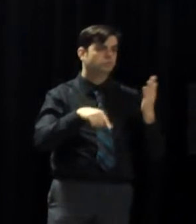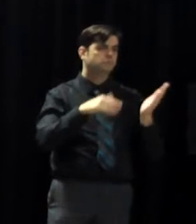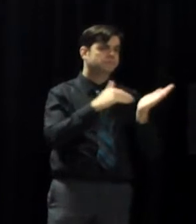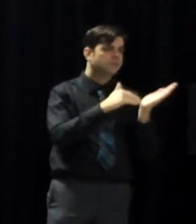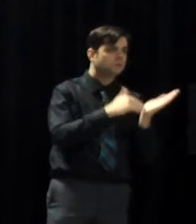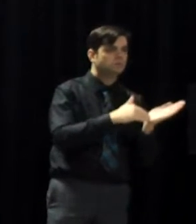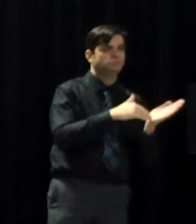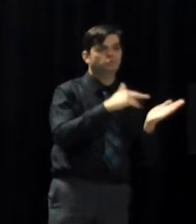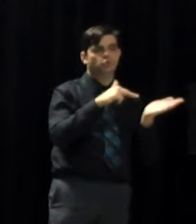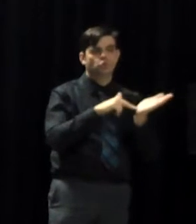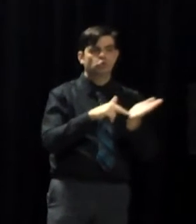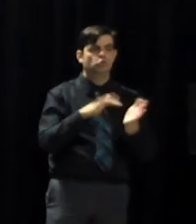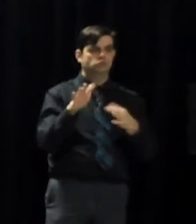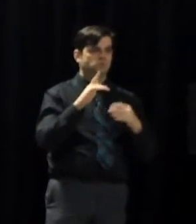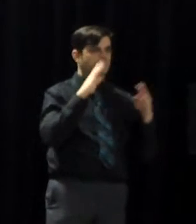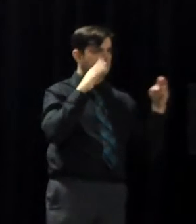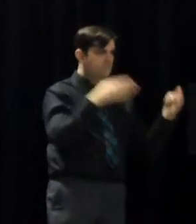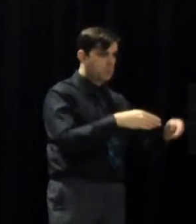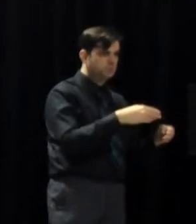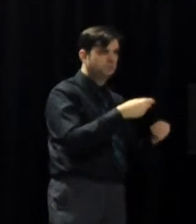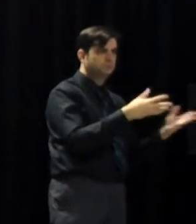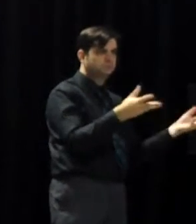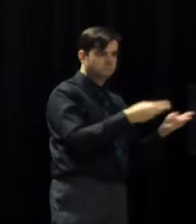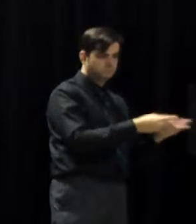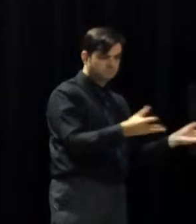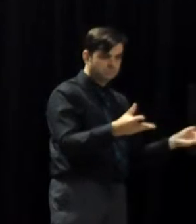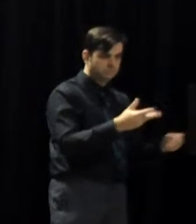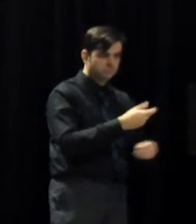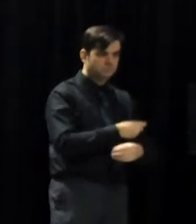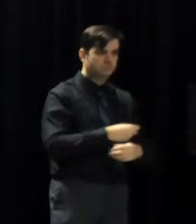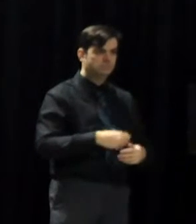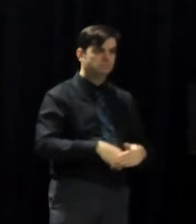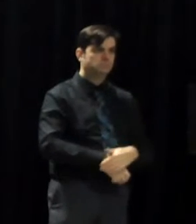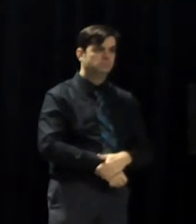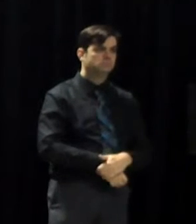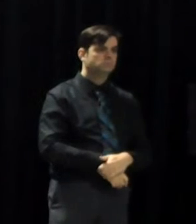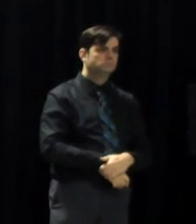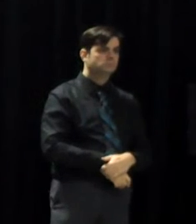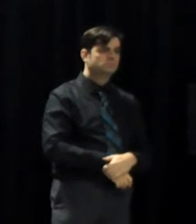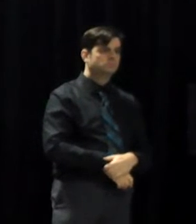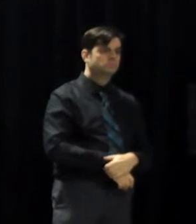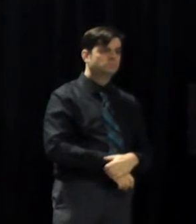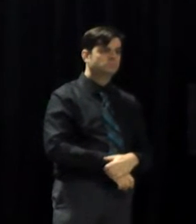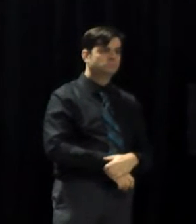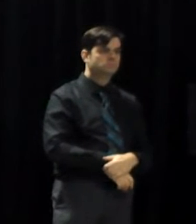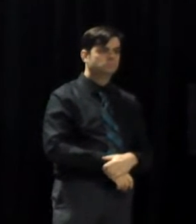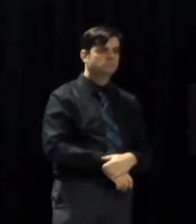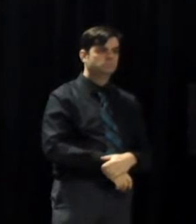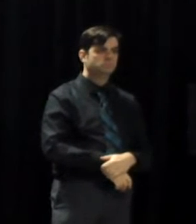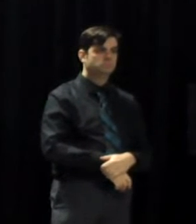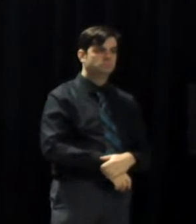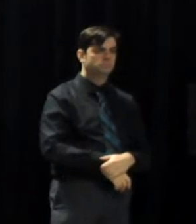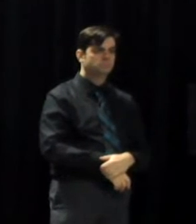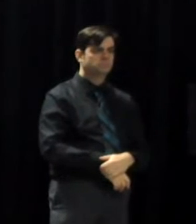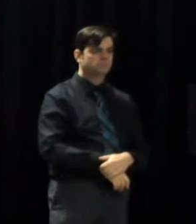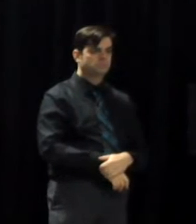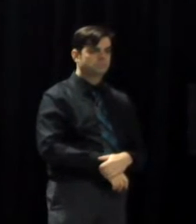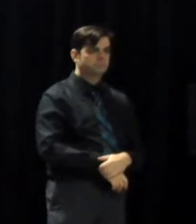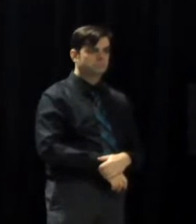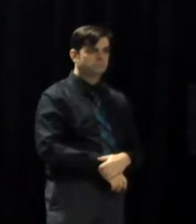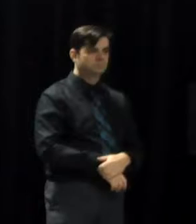the On Center for people to line up and get a vaccine? Yeah, I think we're going to be okay for the next month. I don't see